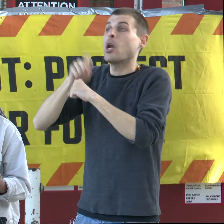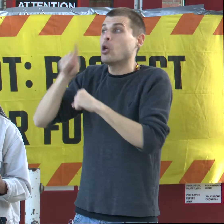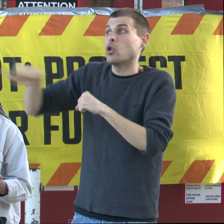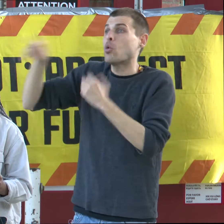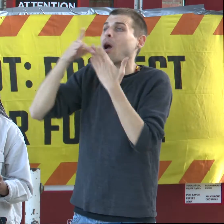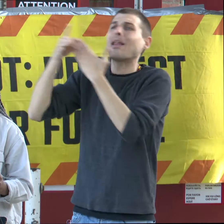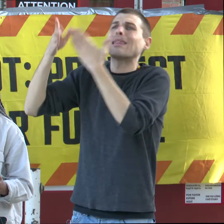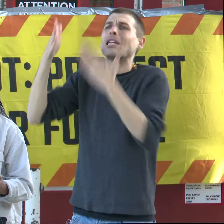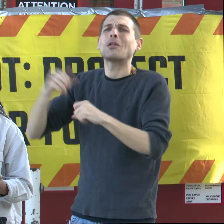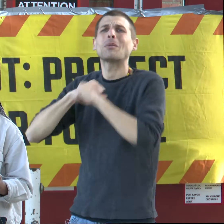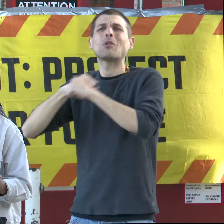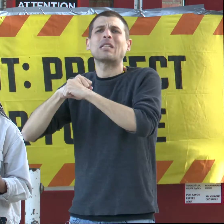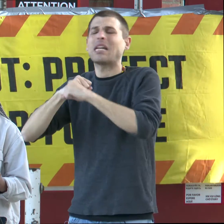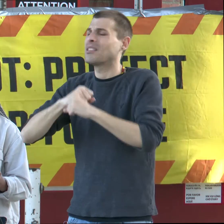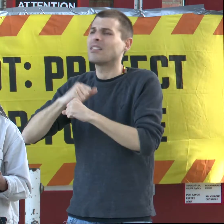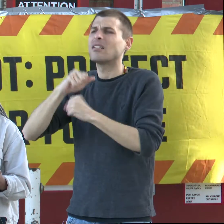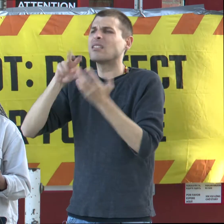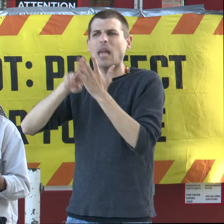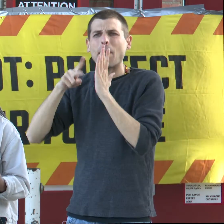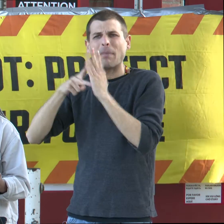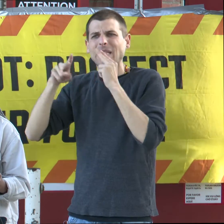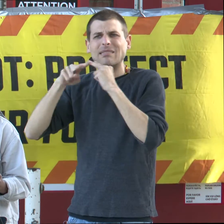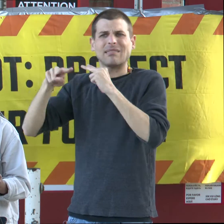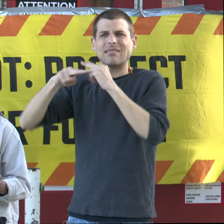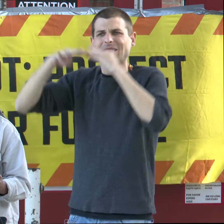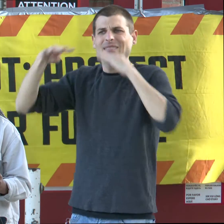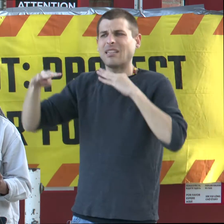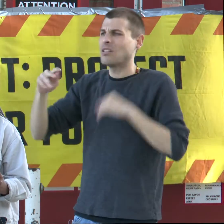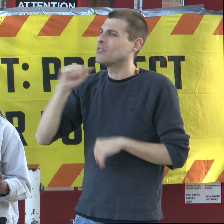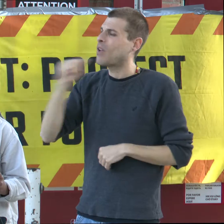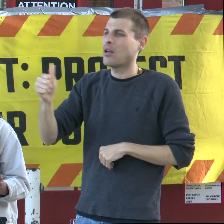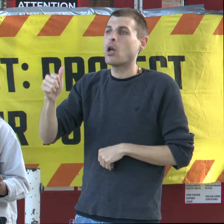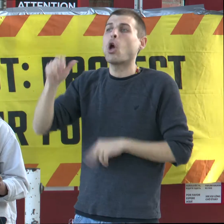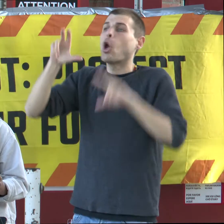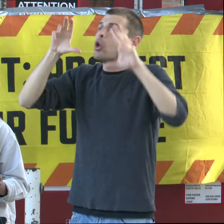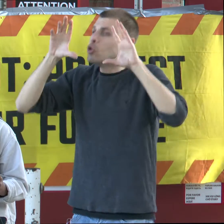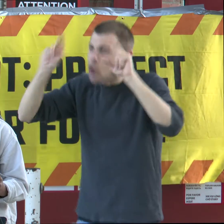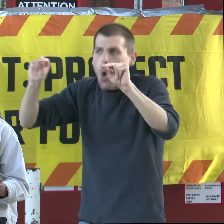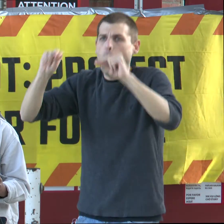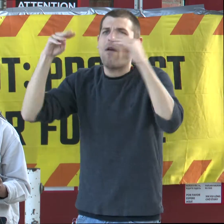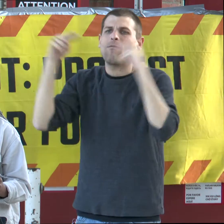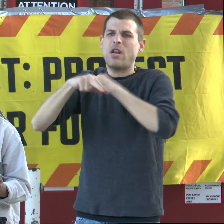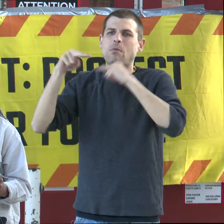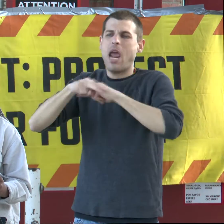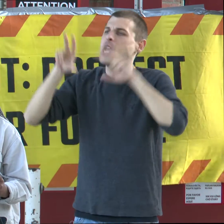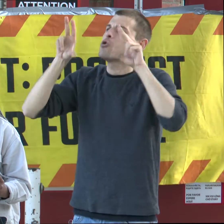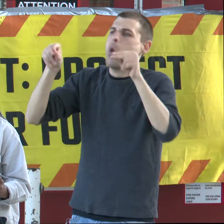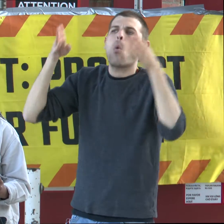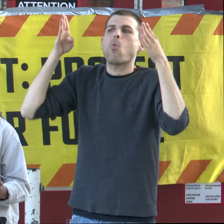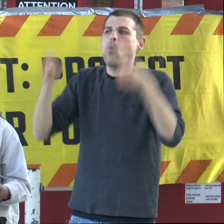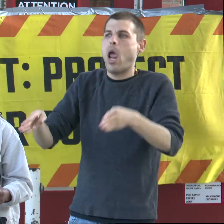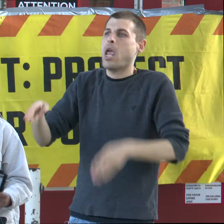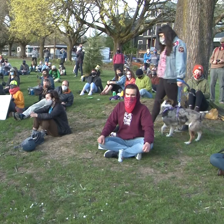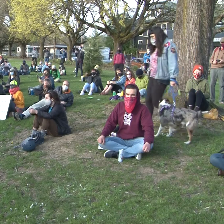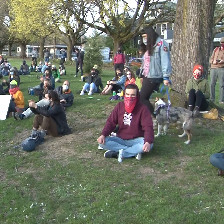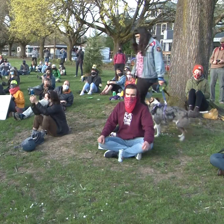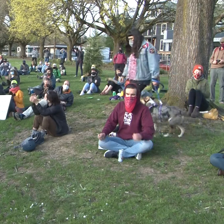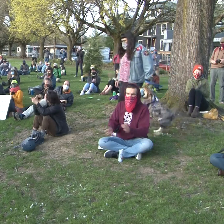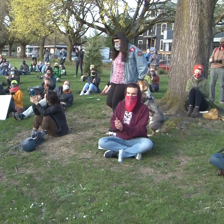There is no room for compromise here. No freeway, no way. You'll hear us, you'll pay.